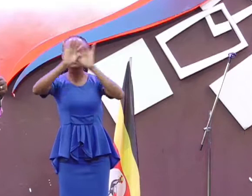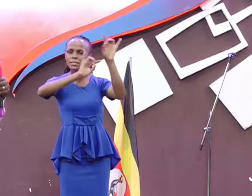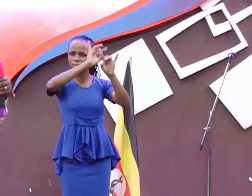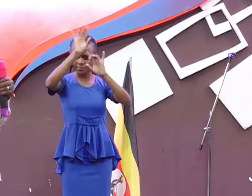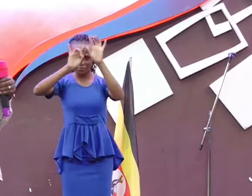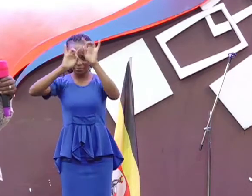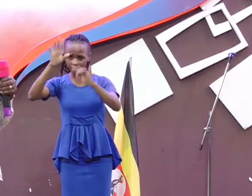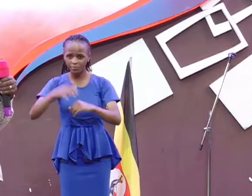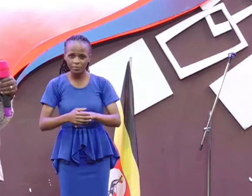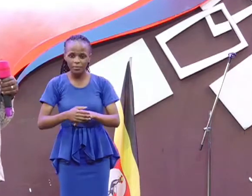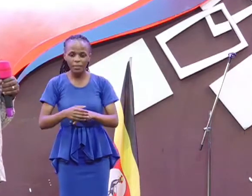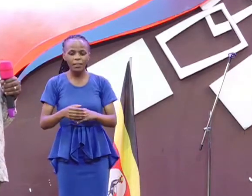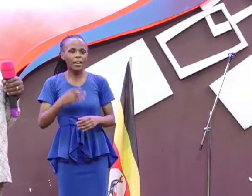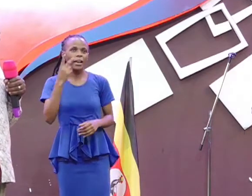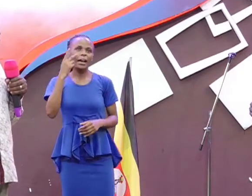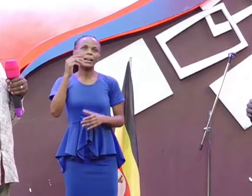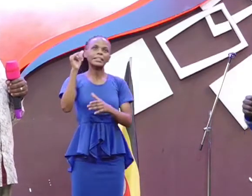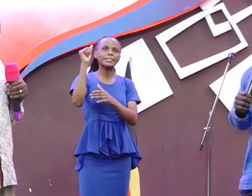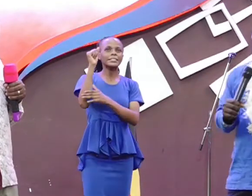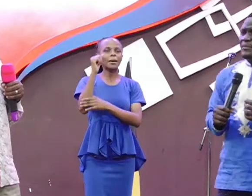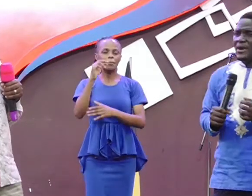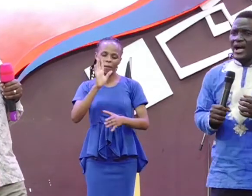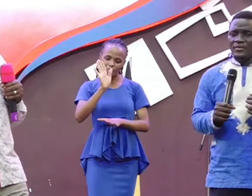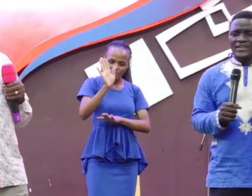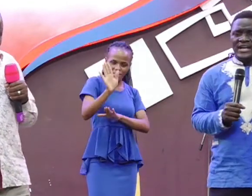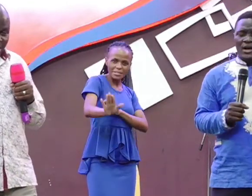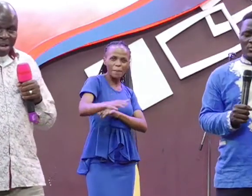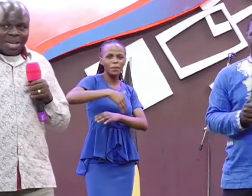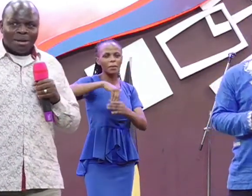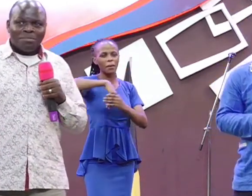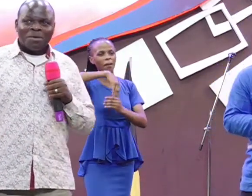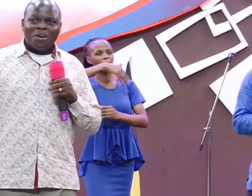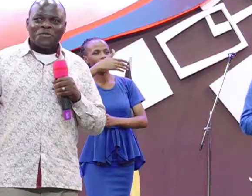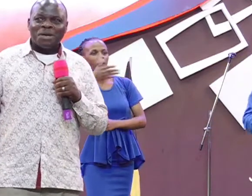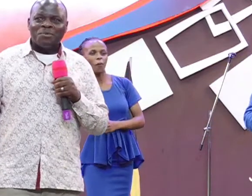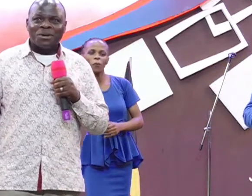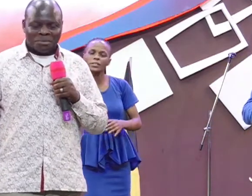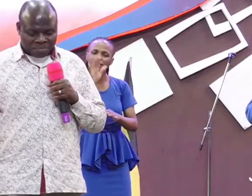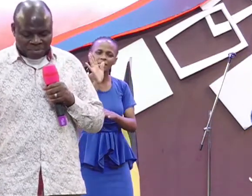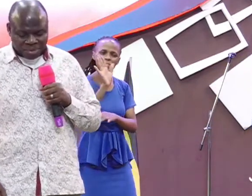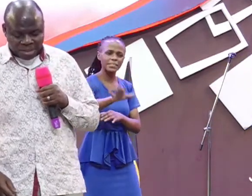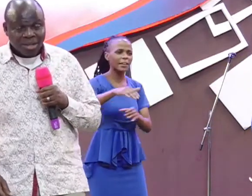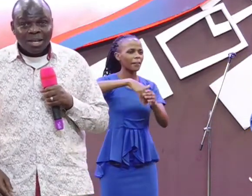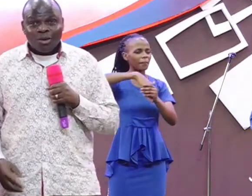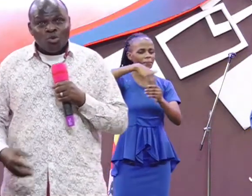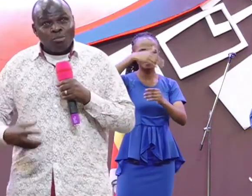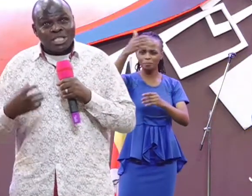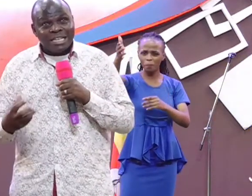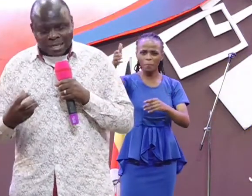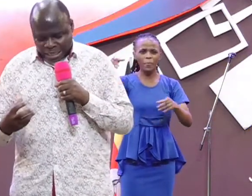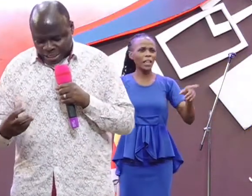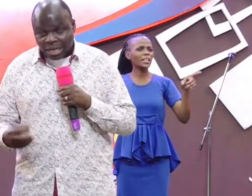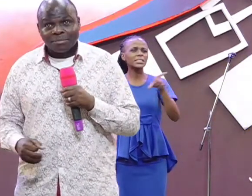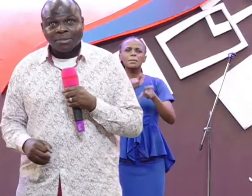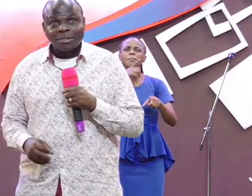stars. Ndaba Ibrahimu afuluma ebweru. I see Abraham moving out. Ndaba Ibrahimu afuluma ebweru. I see him moving out.